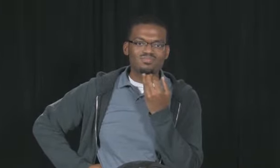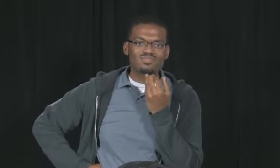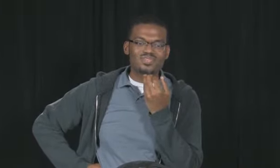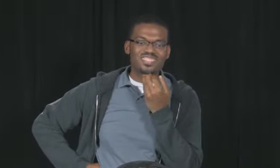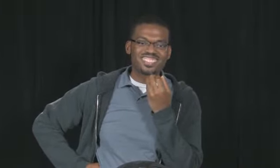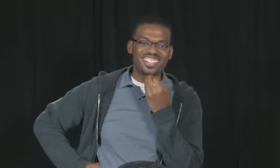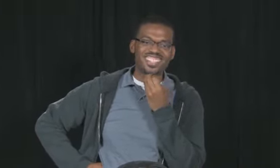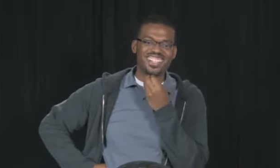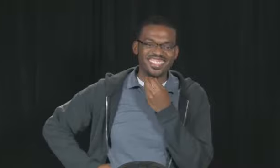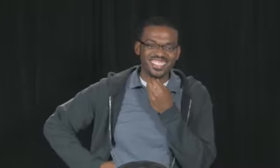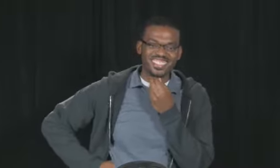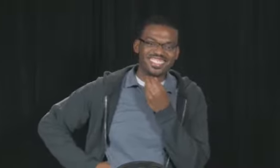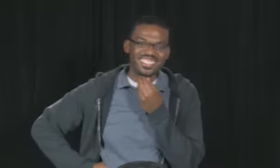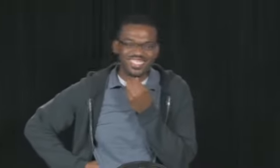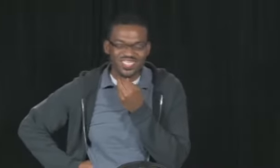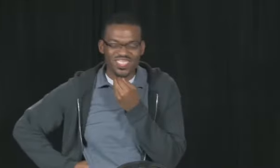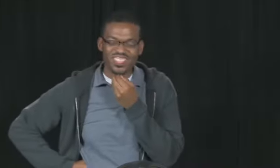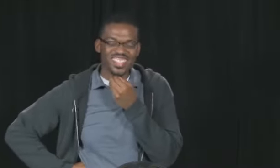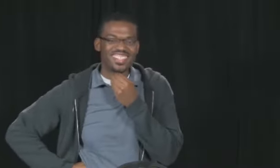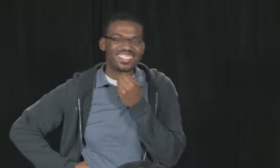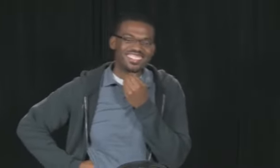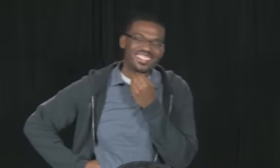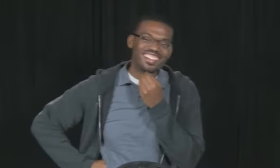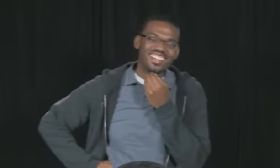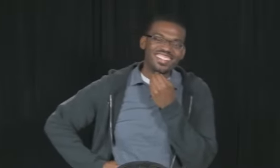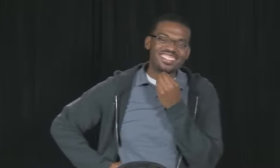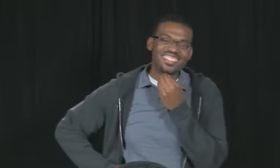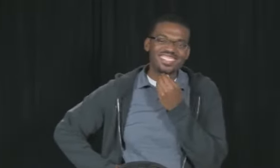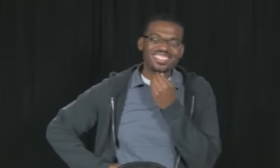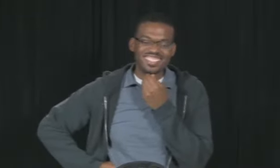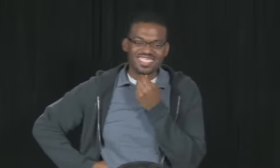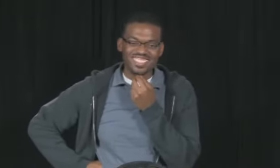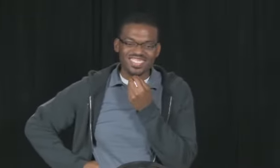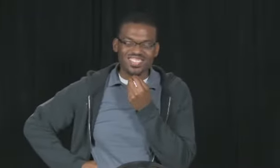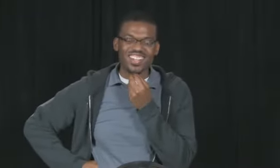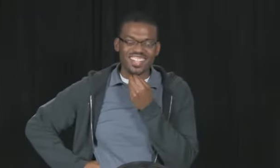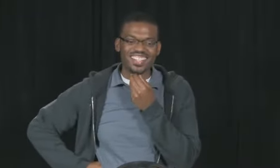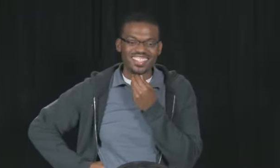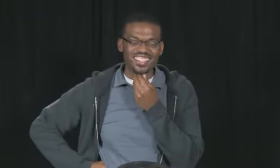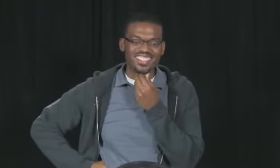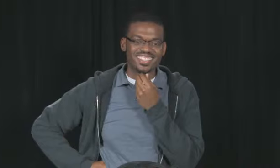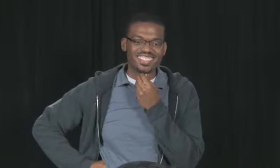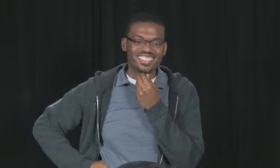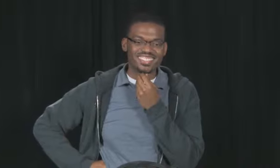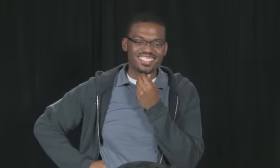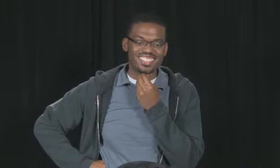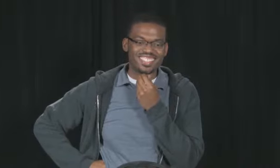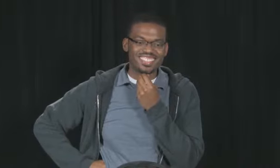wife. Crap. My wife is much better than yours. That's a frontal attack, right? Right, yeah. But you're doing it in a much more